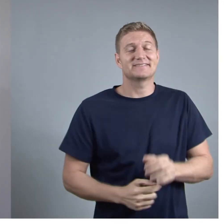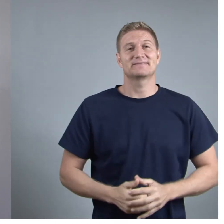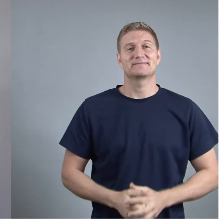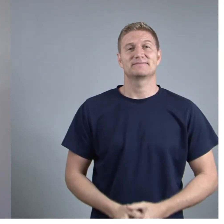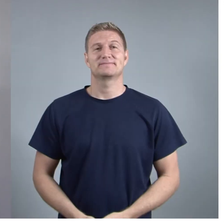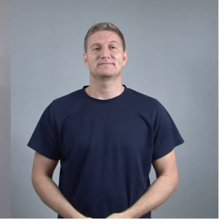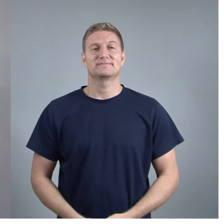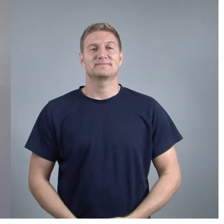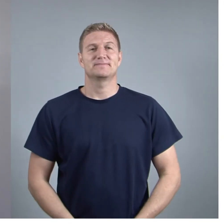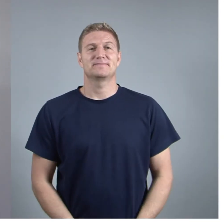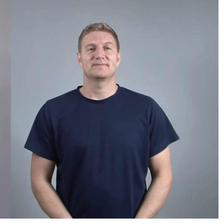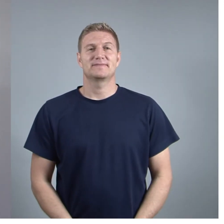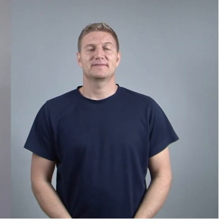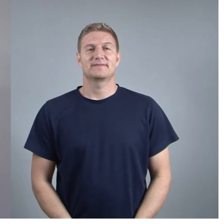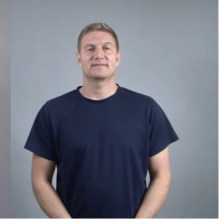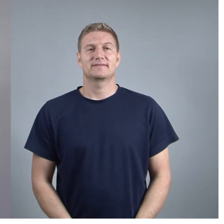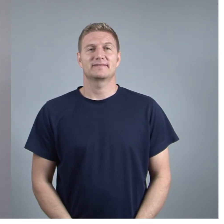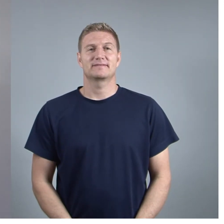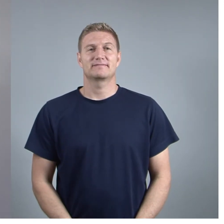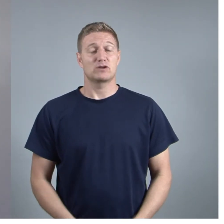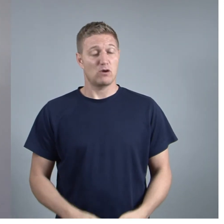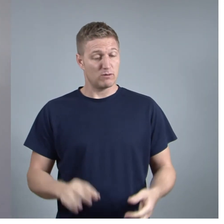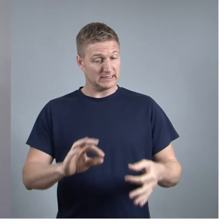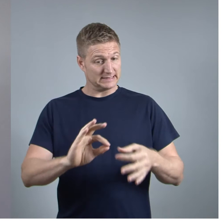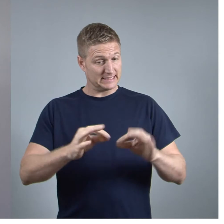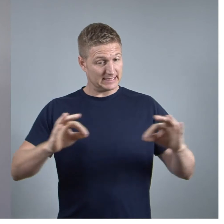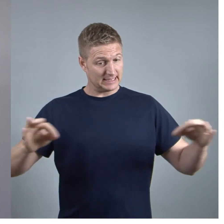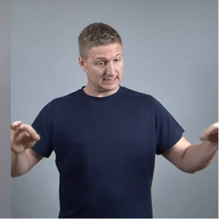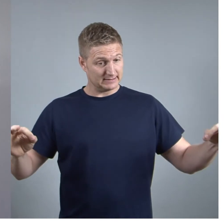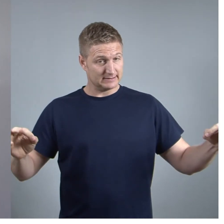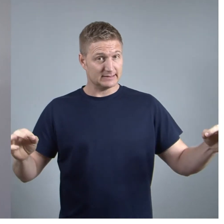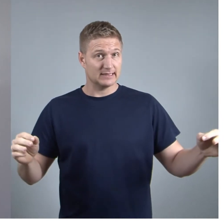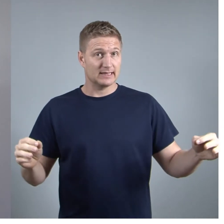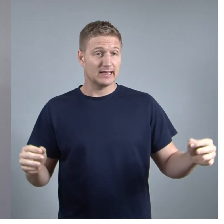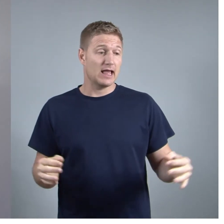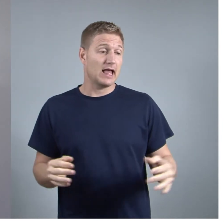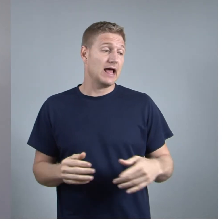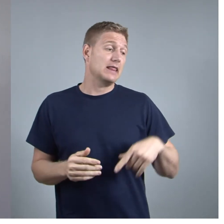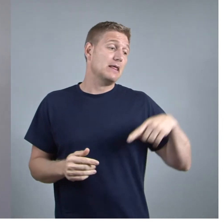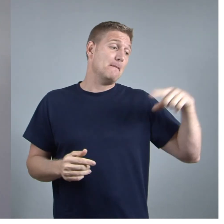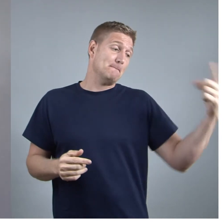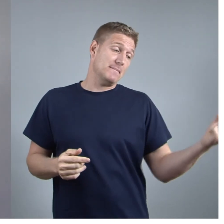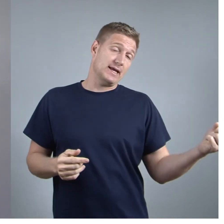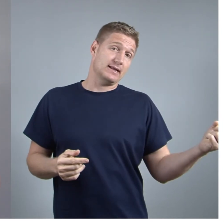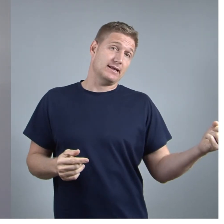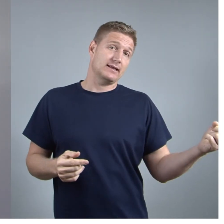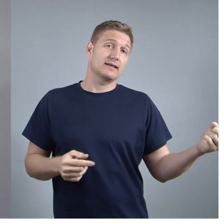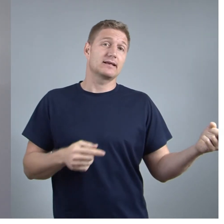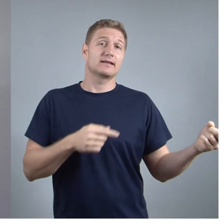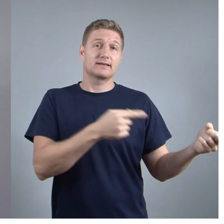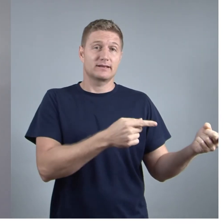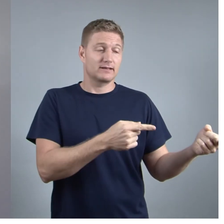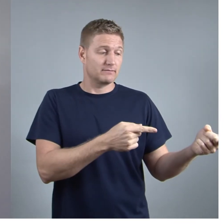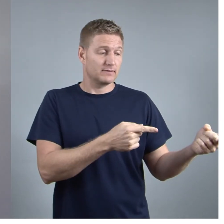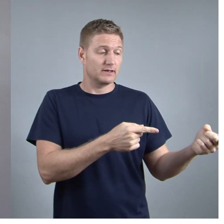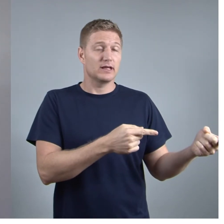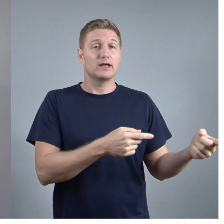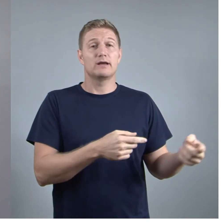this case, if I say, shop, me, go,